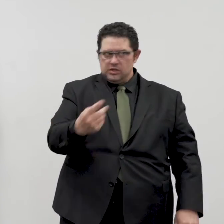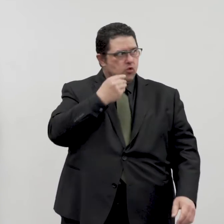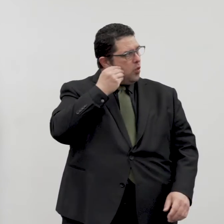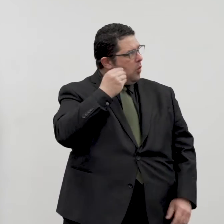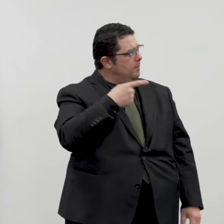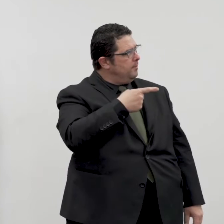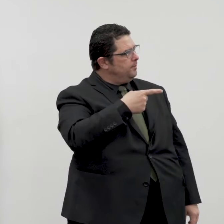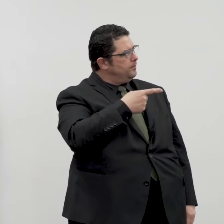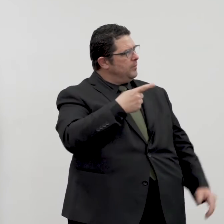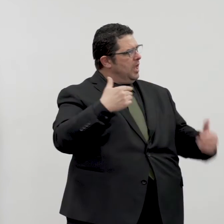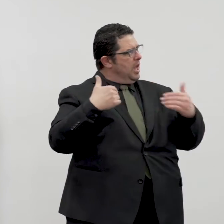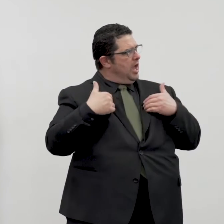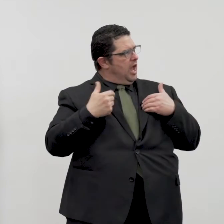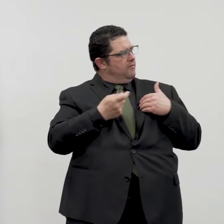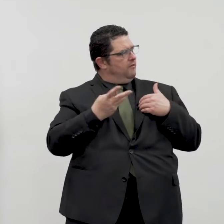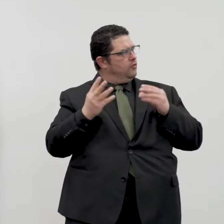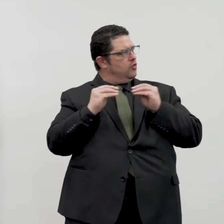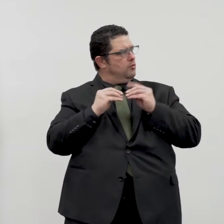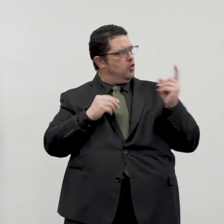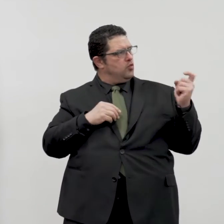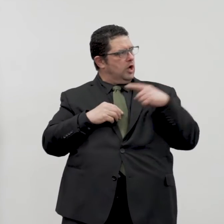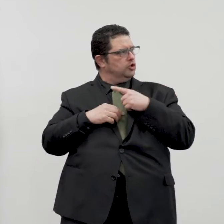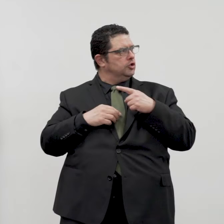Any other questions? I have a couple of more questions.